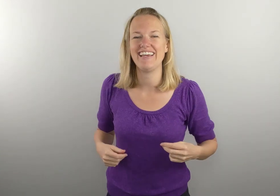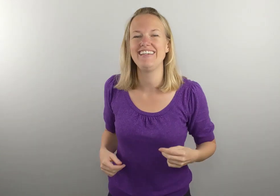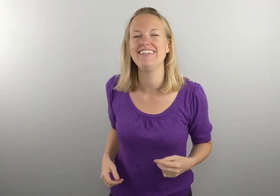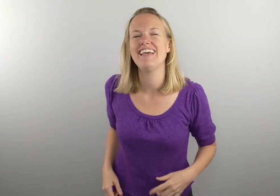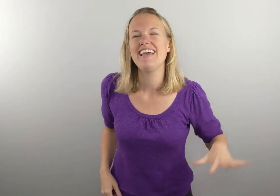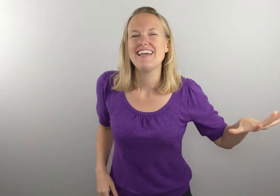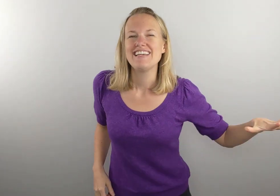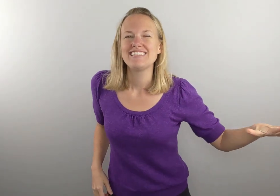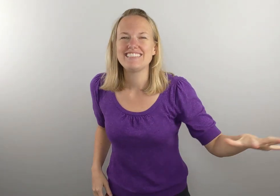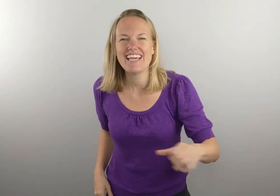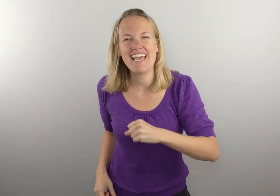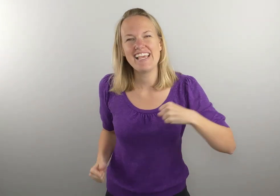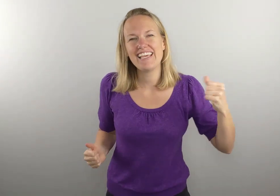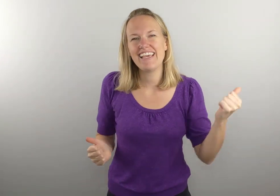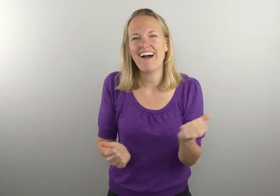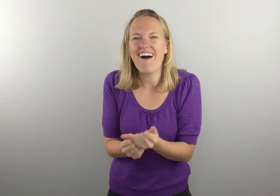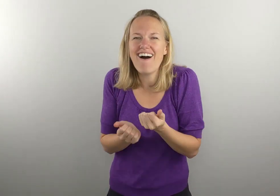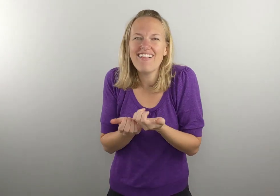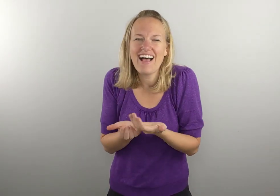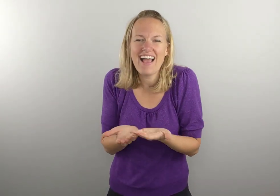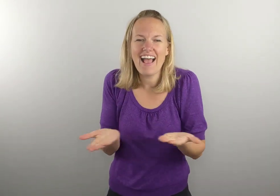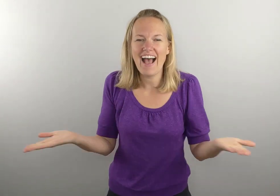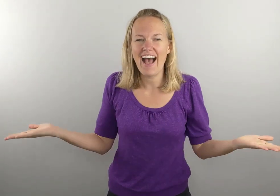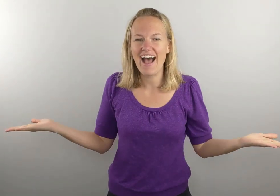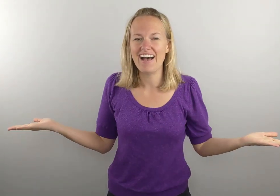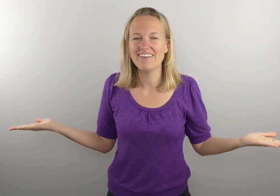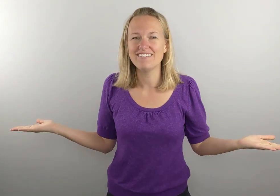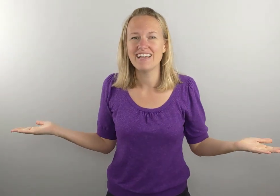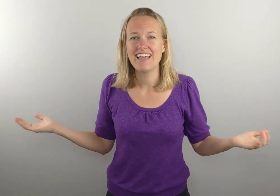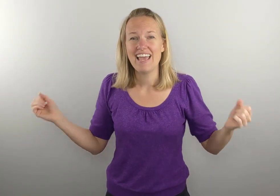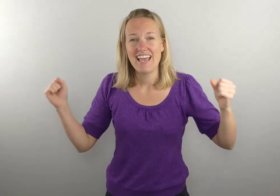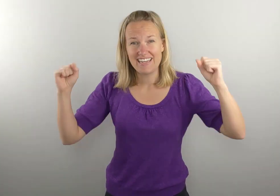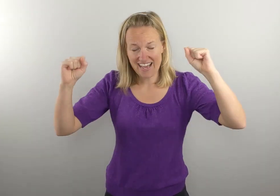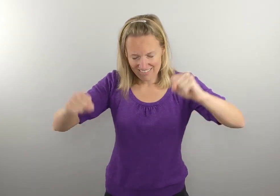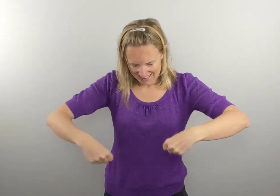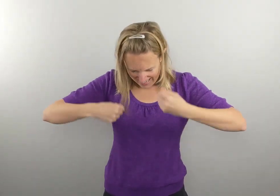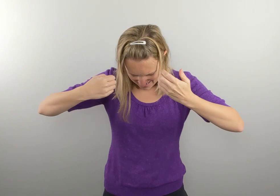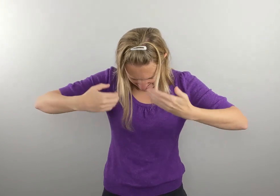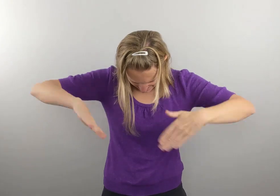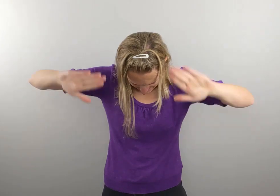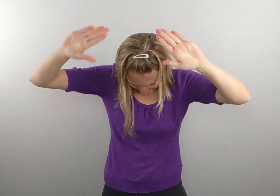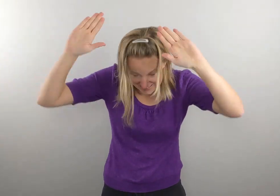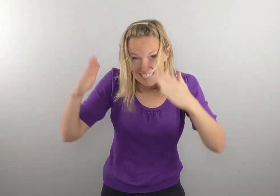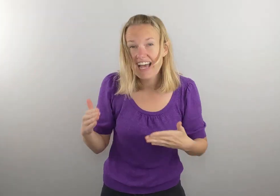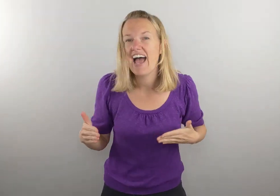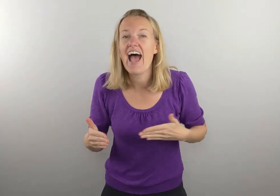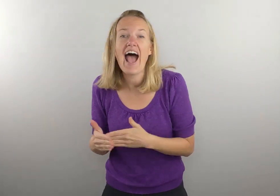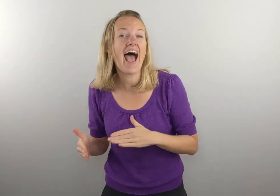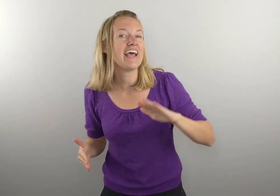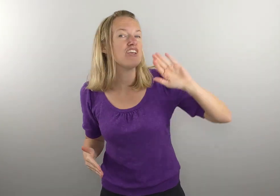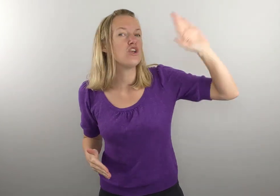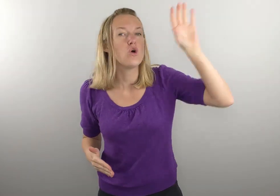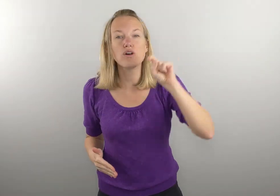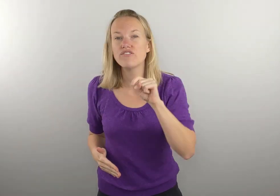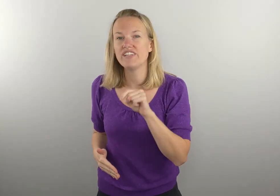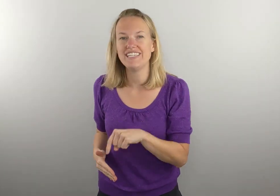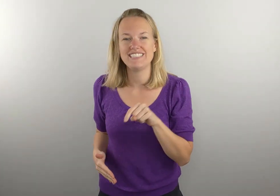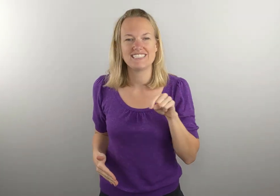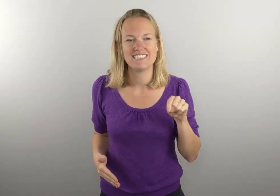okay? Taking all I have and now laying it at your feet.